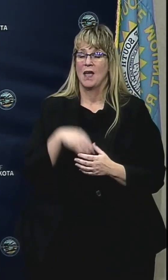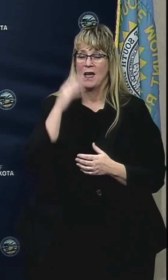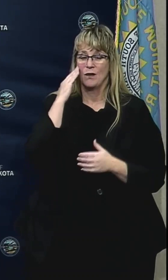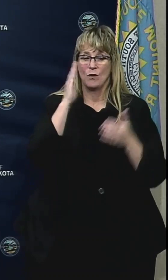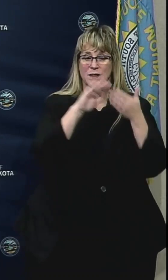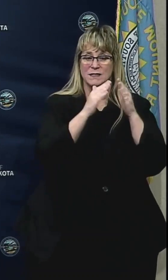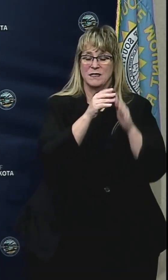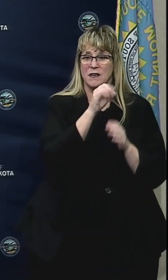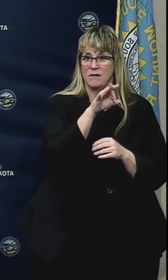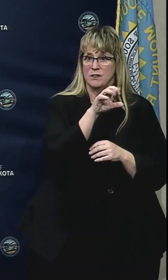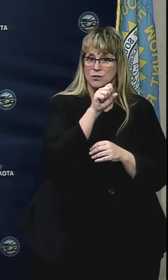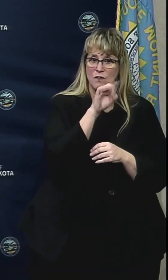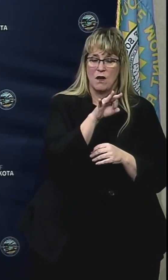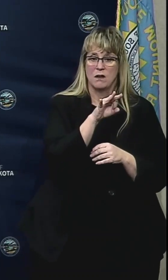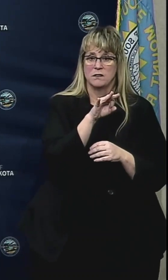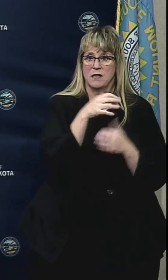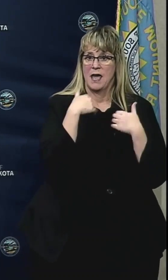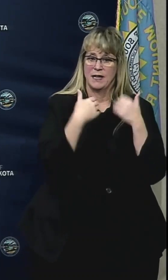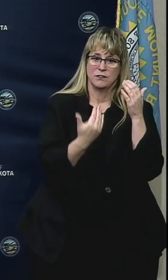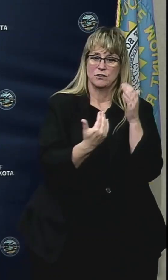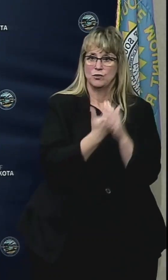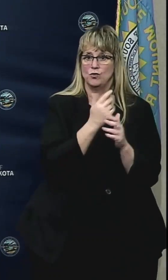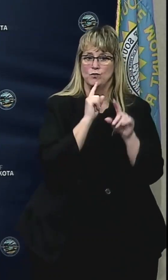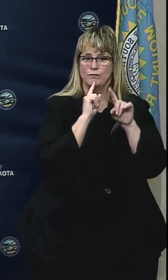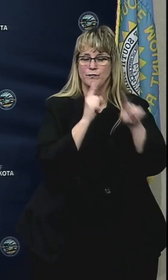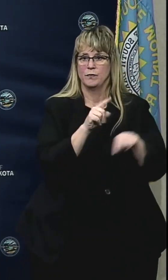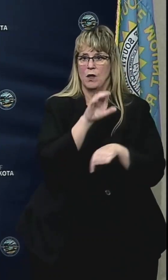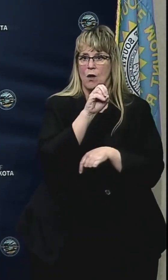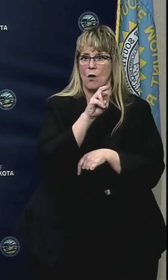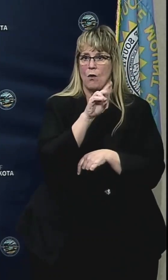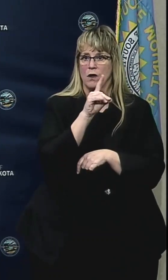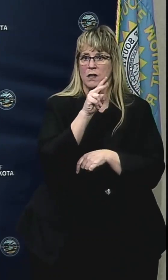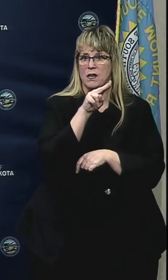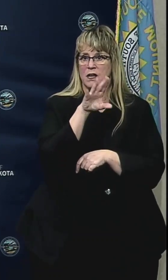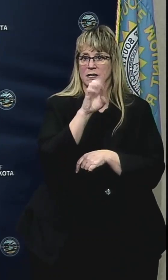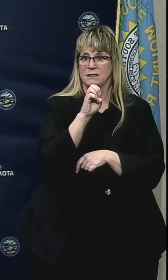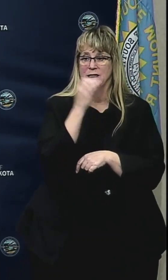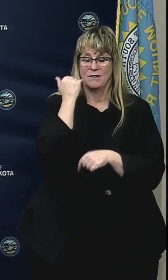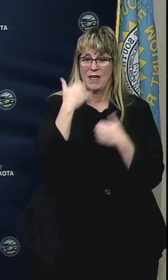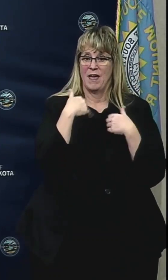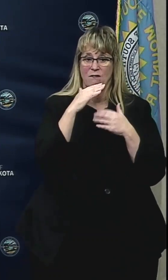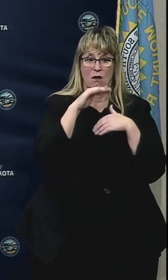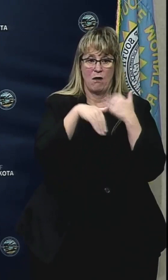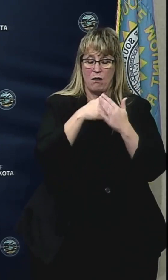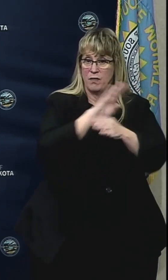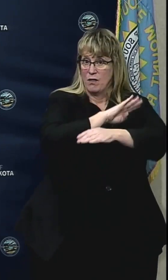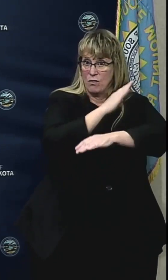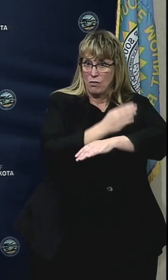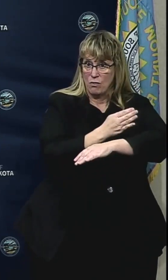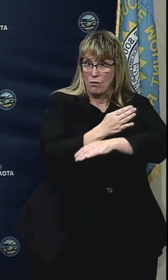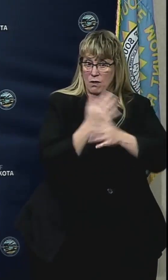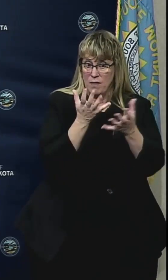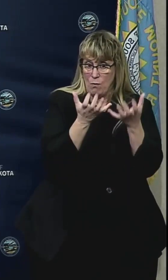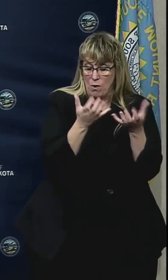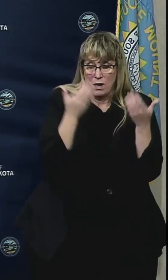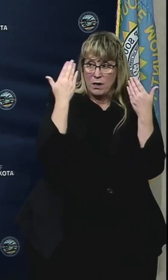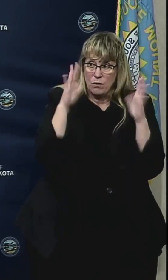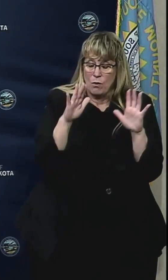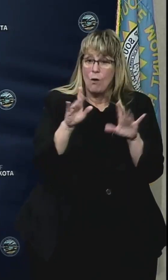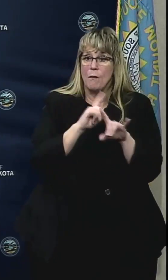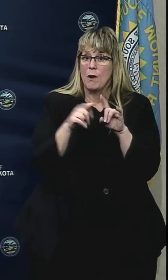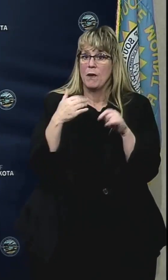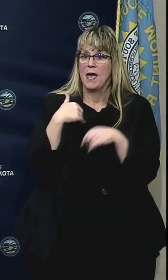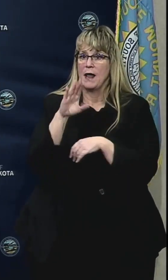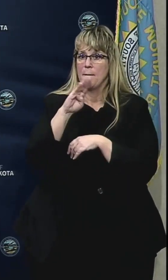of Sioux Falls has pursued some new ordinances. I'm not sure if they give them all the authorities that they're looking for. We brought